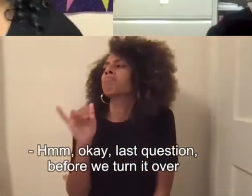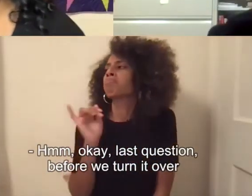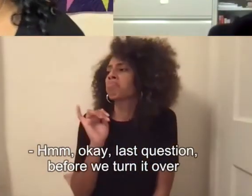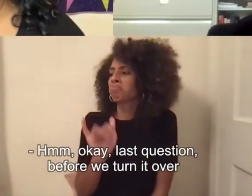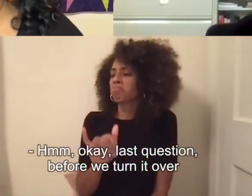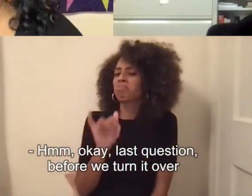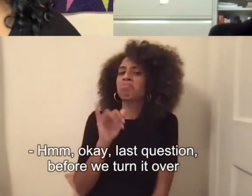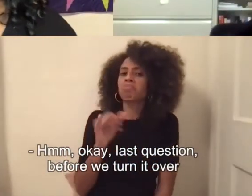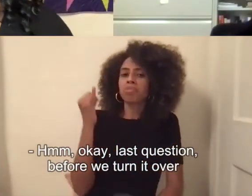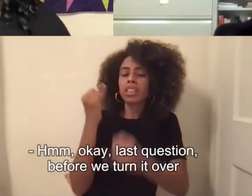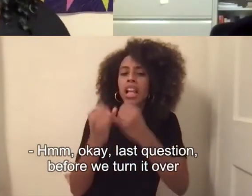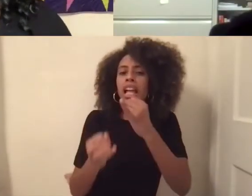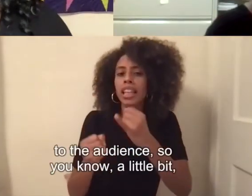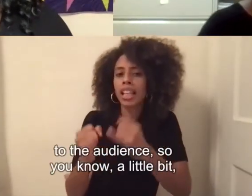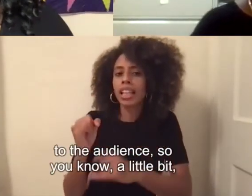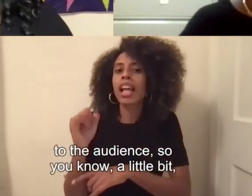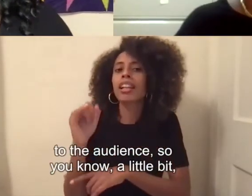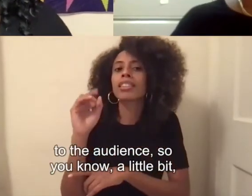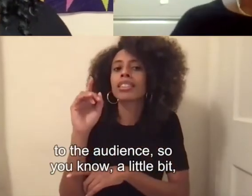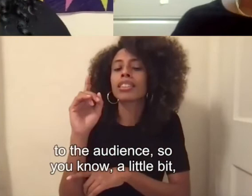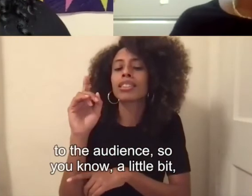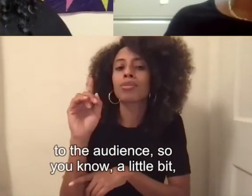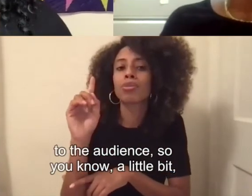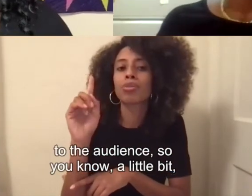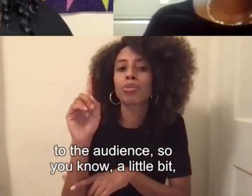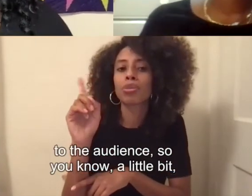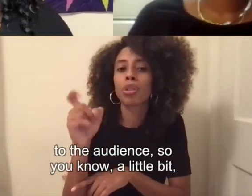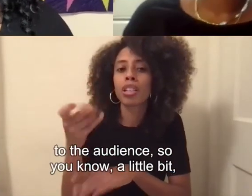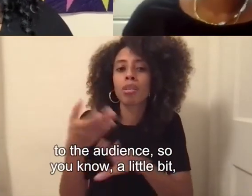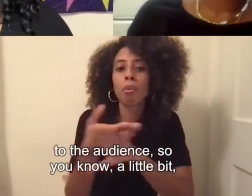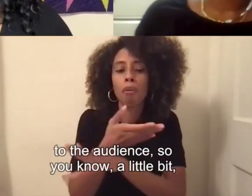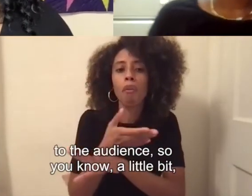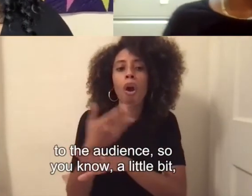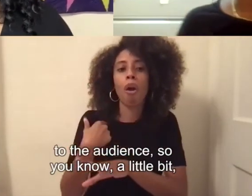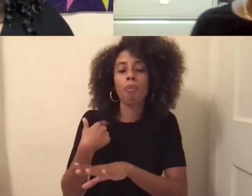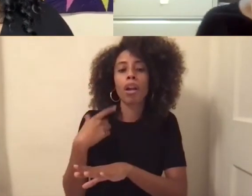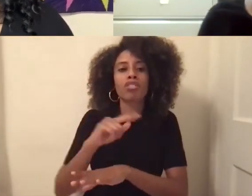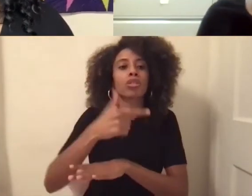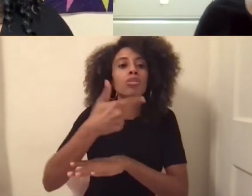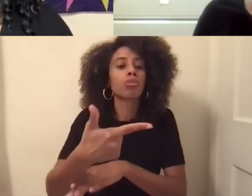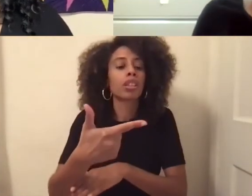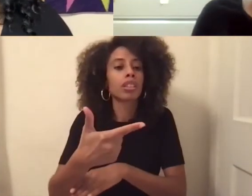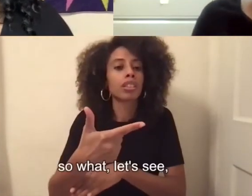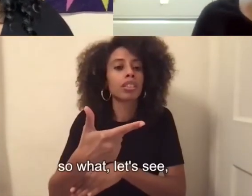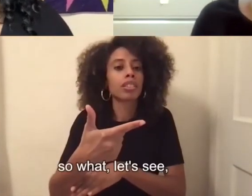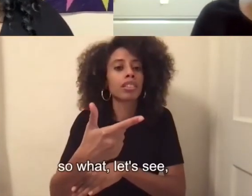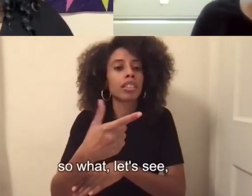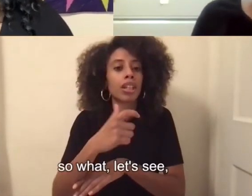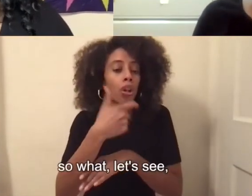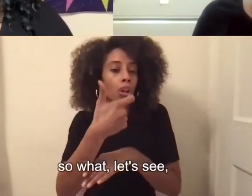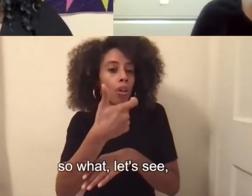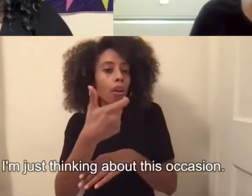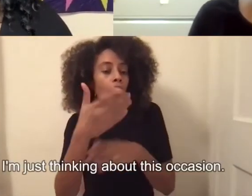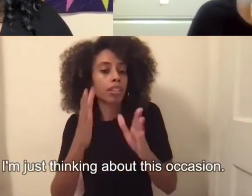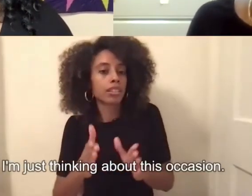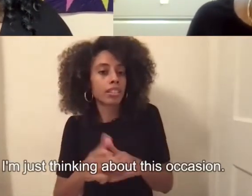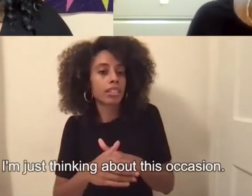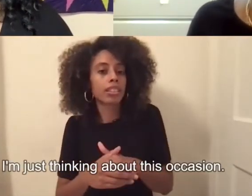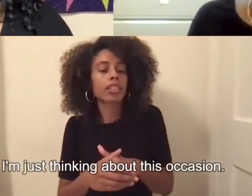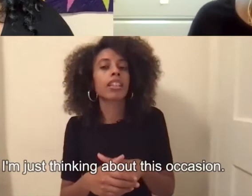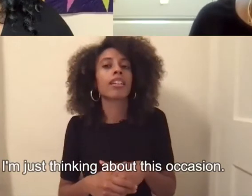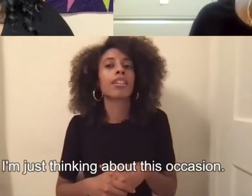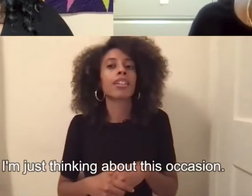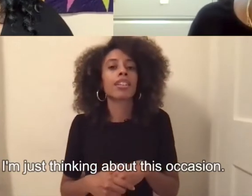Okay, last question before we turn it over to the audience to, a little bit. So let's see, I'm